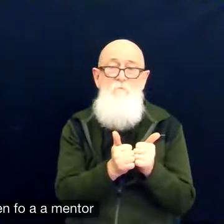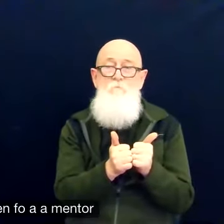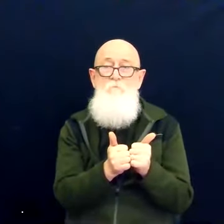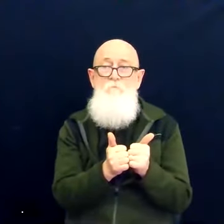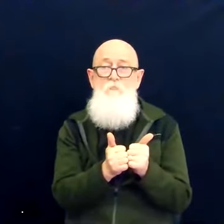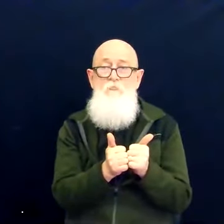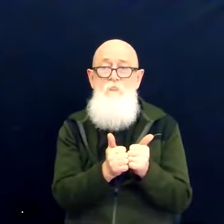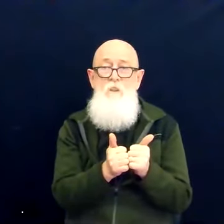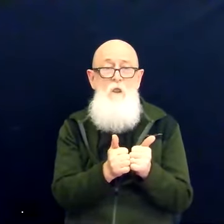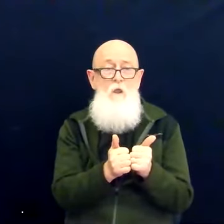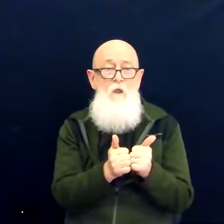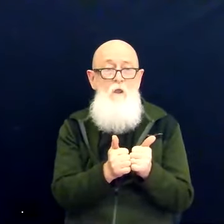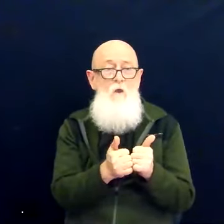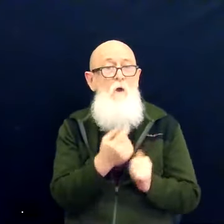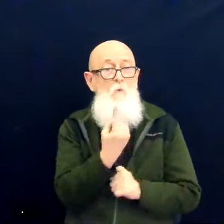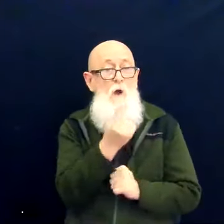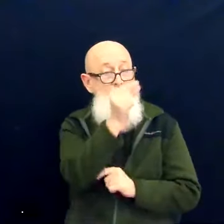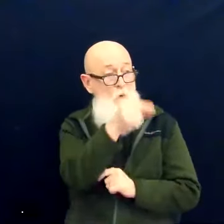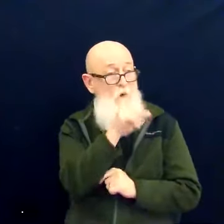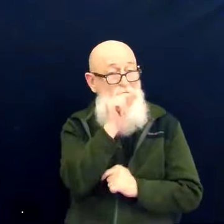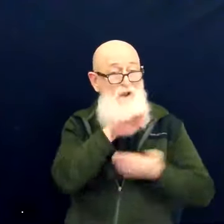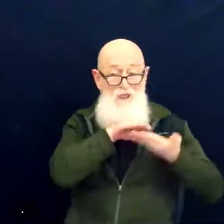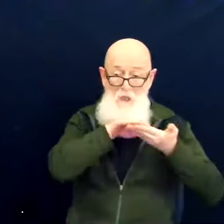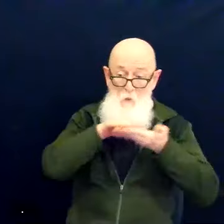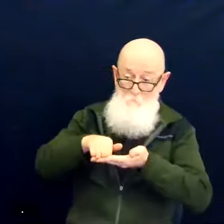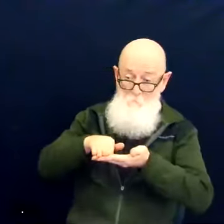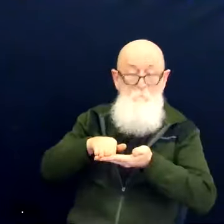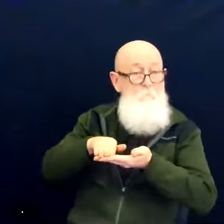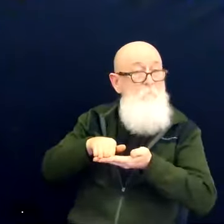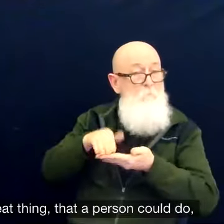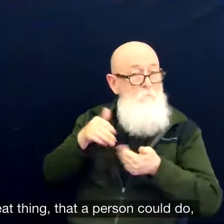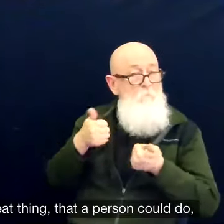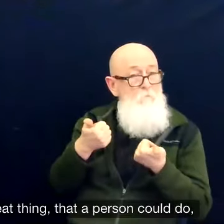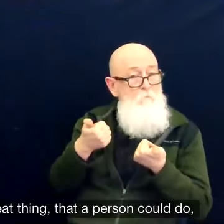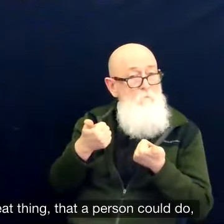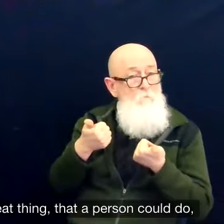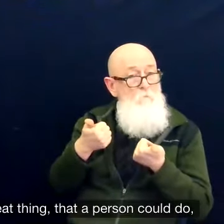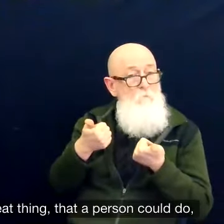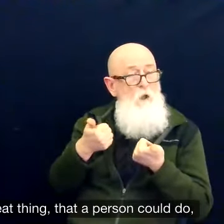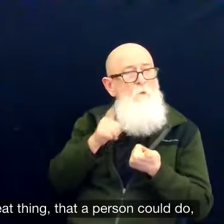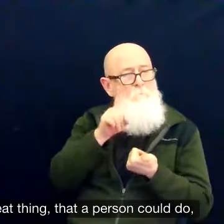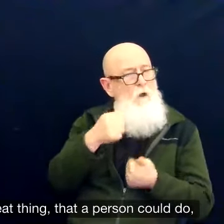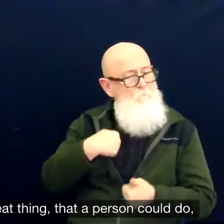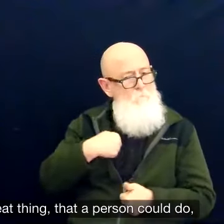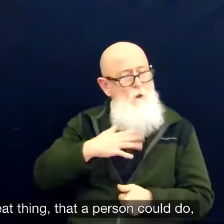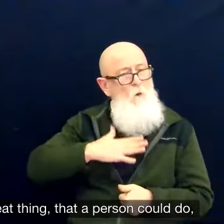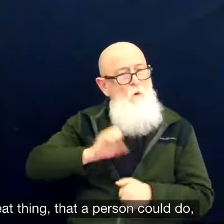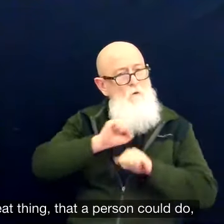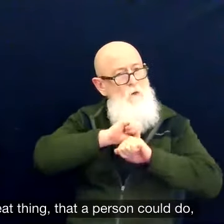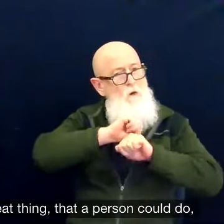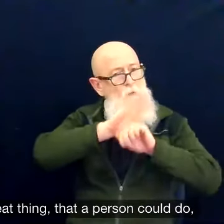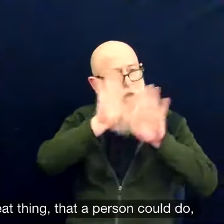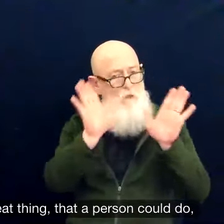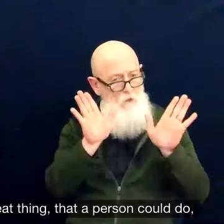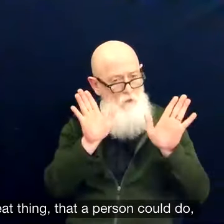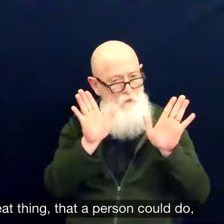a person could assist with mentoring. I just want to be clear, a mentor